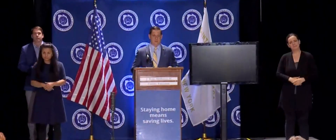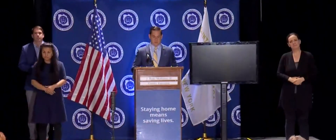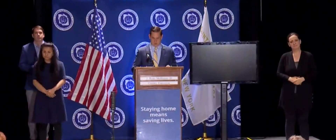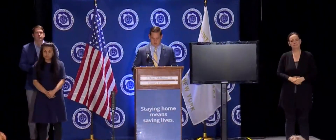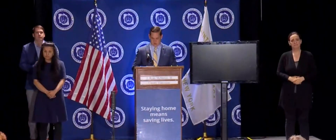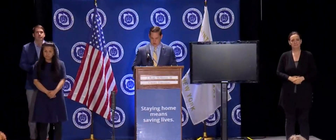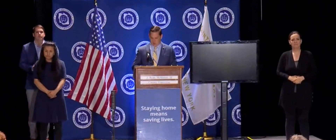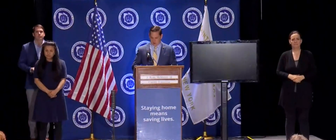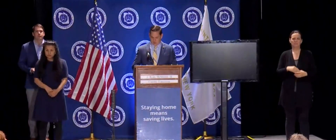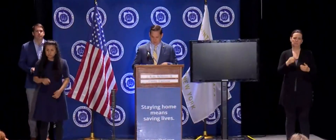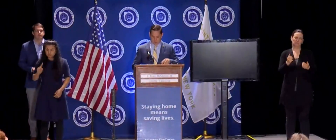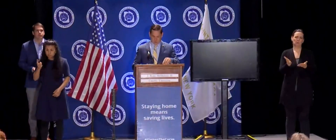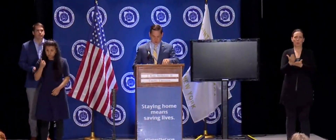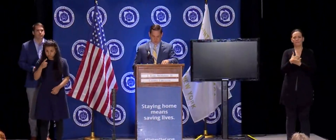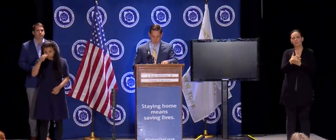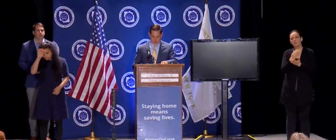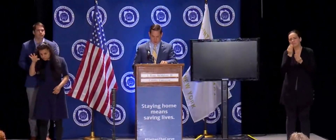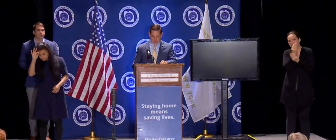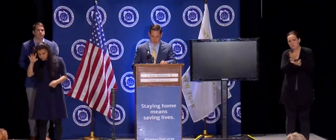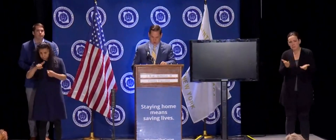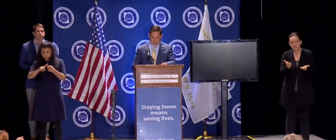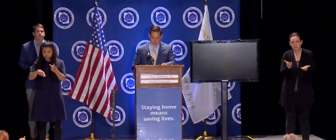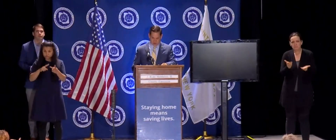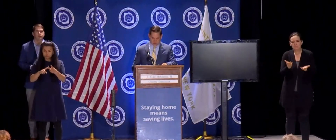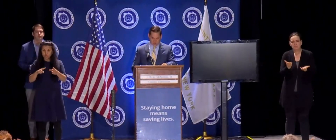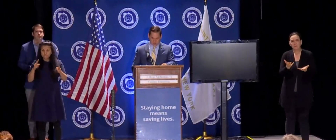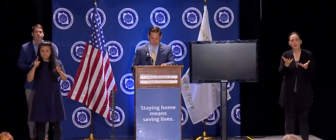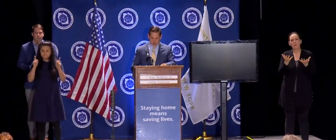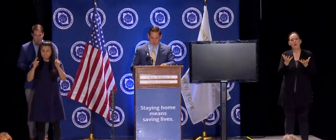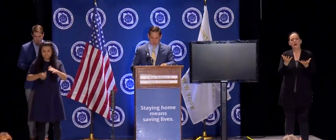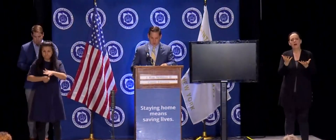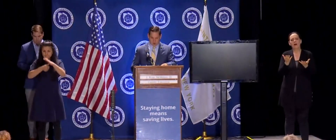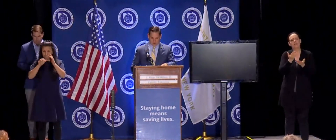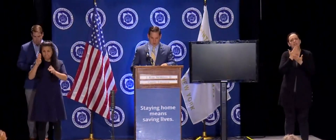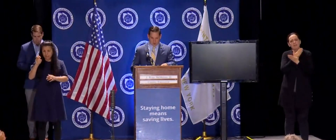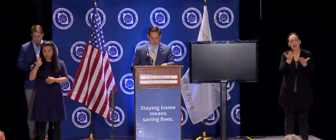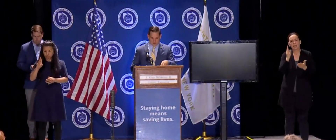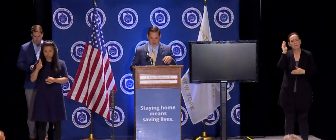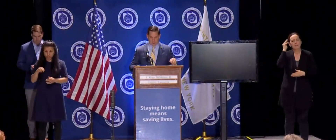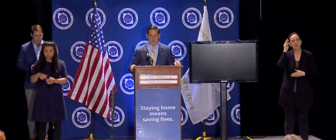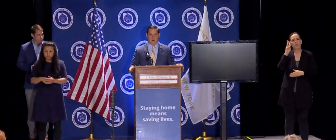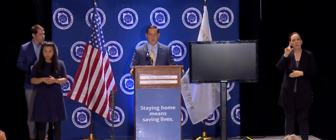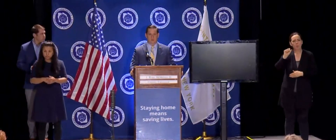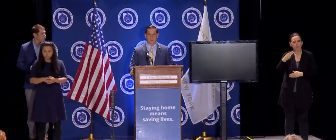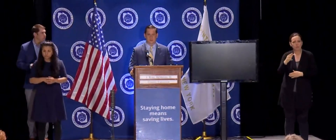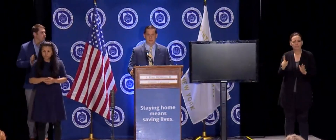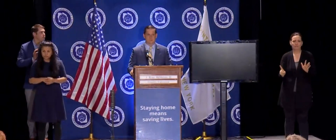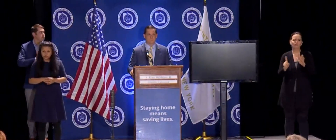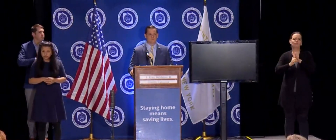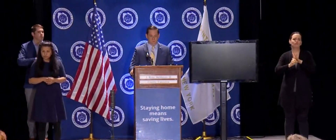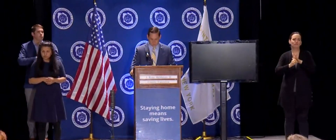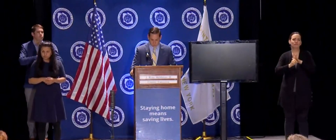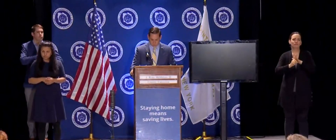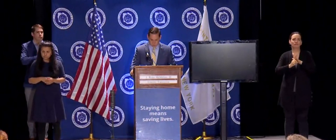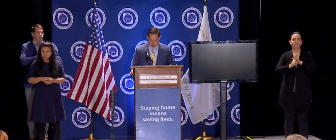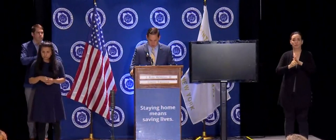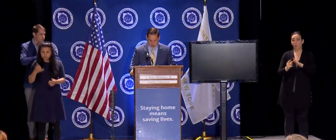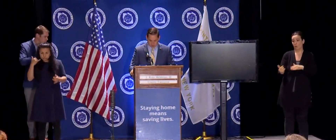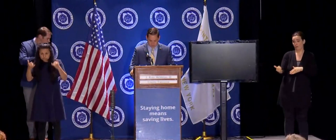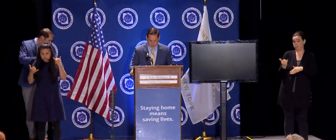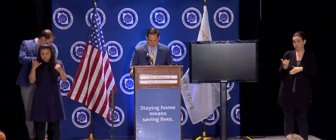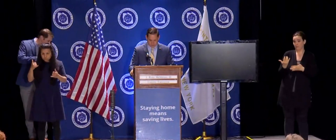for some information. I want to thank Mayor Walsh for being here as well. I had another call today with our regional team.